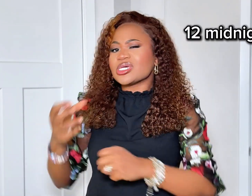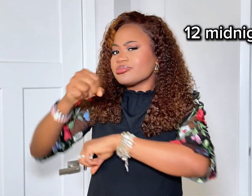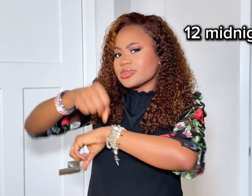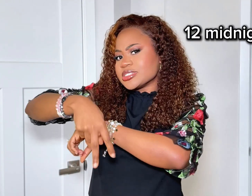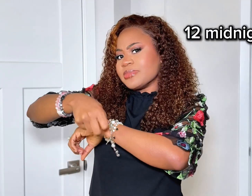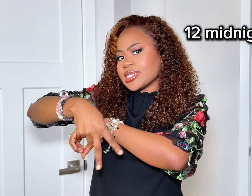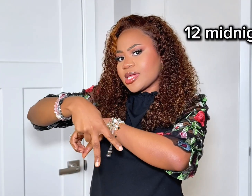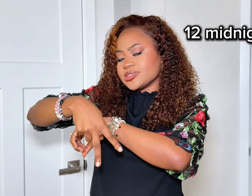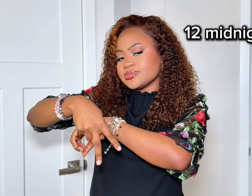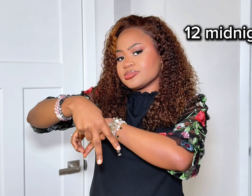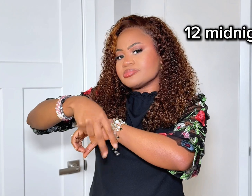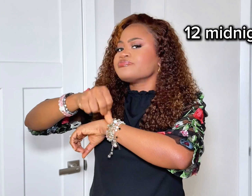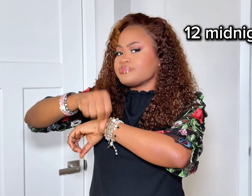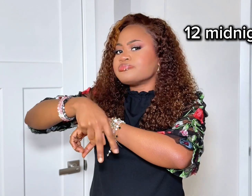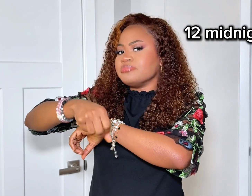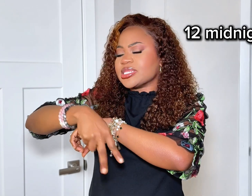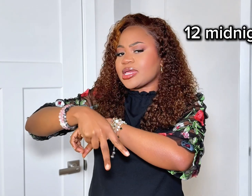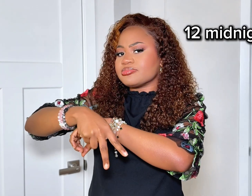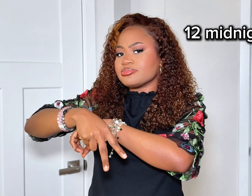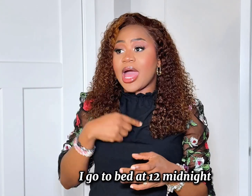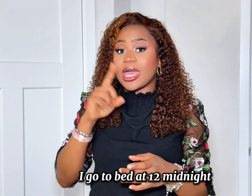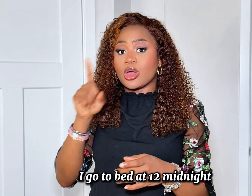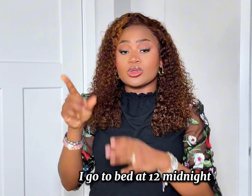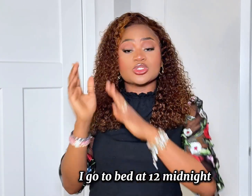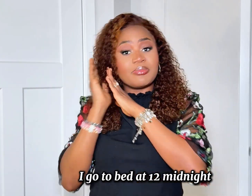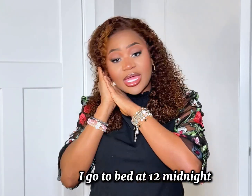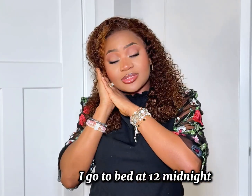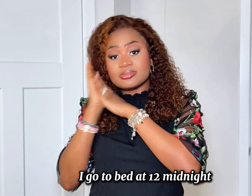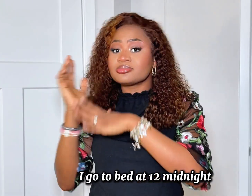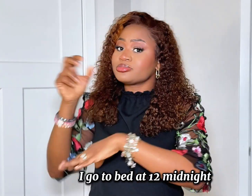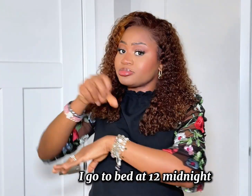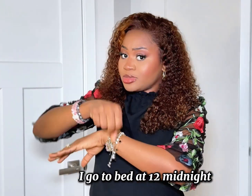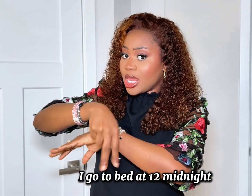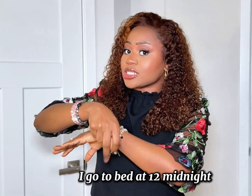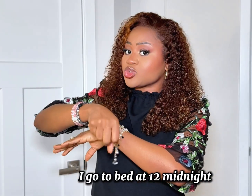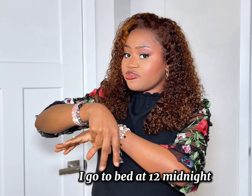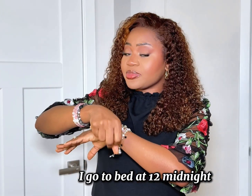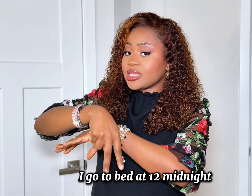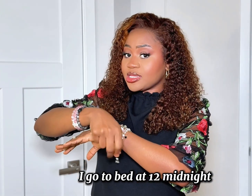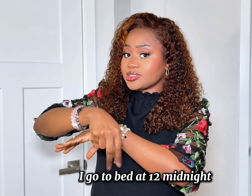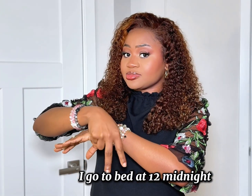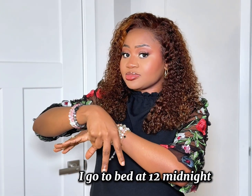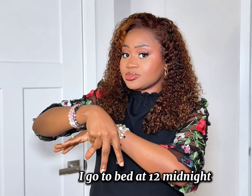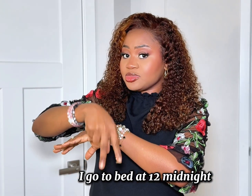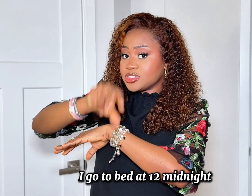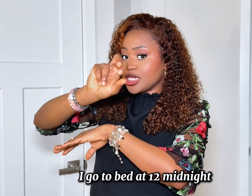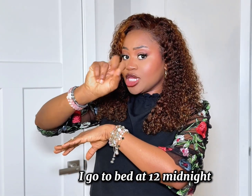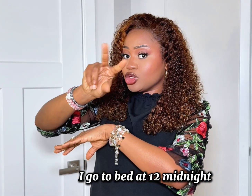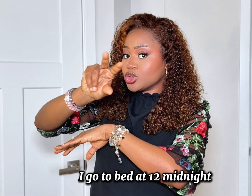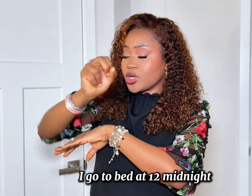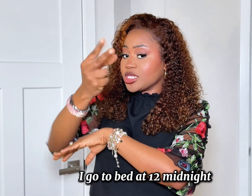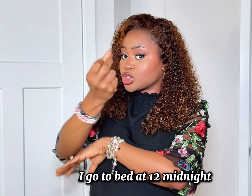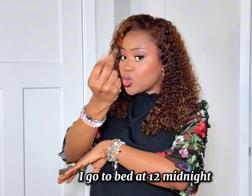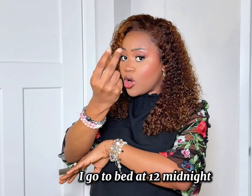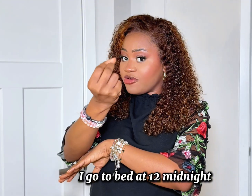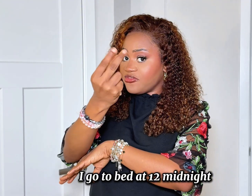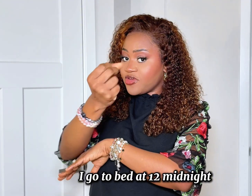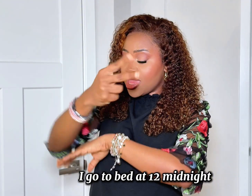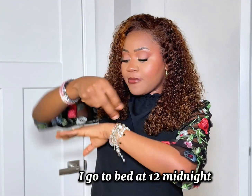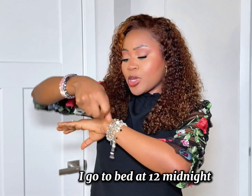say it's midnight. Midnight. I go to bed at 12 midnight. You see, you're doing the 12, but you're